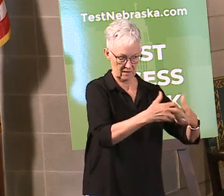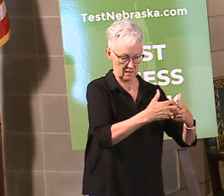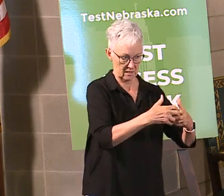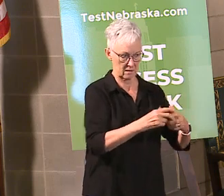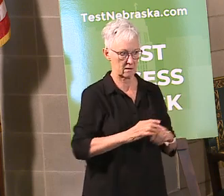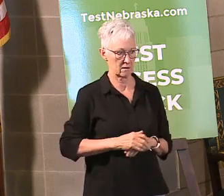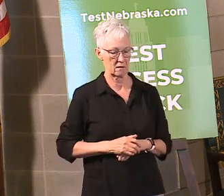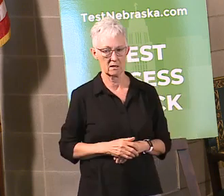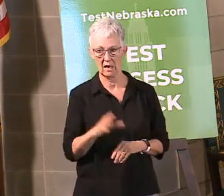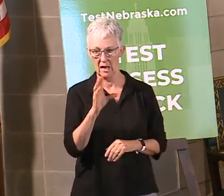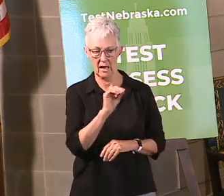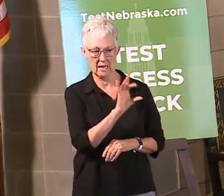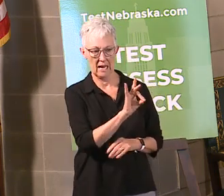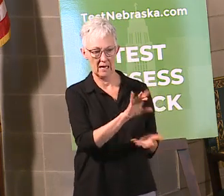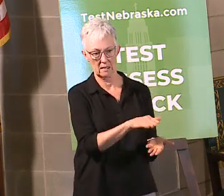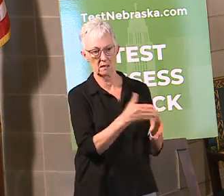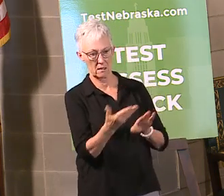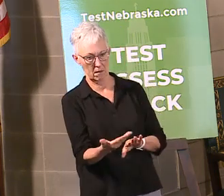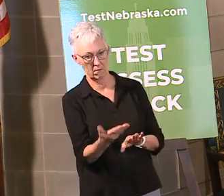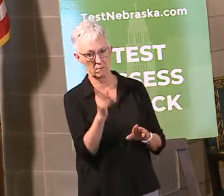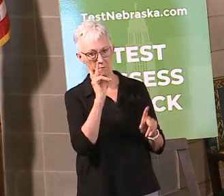of 8 deaths at this time.